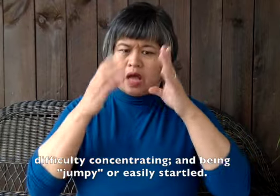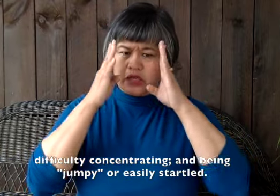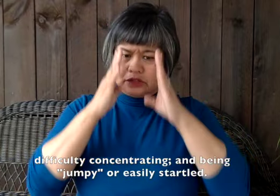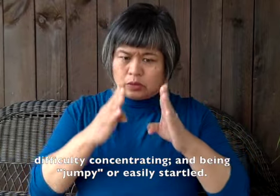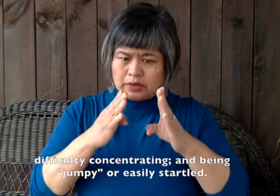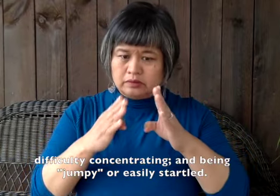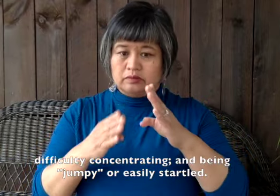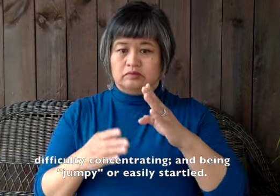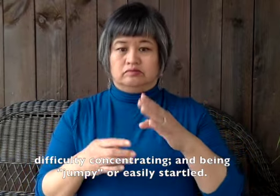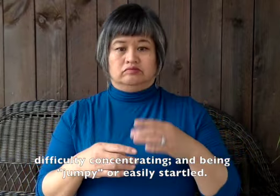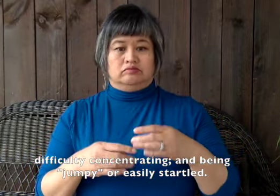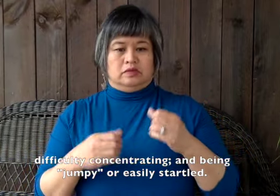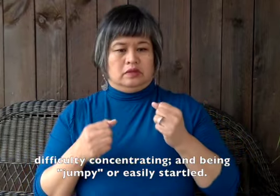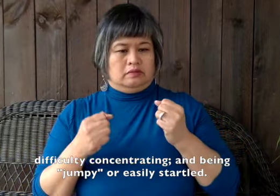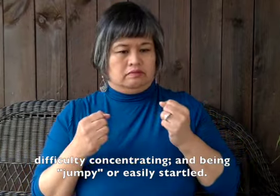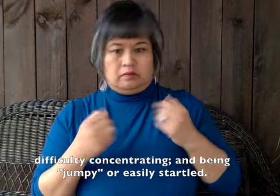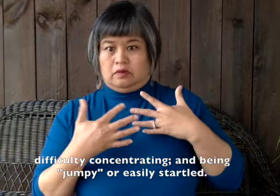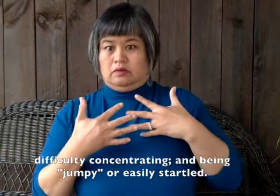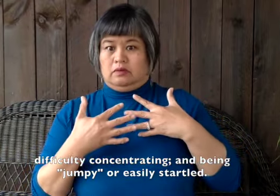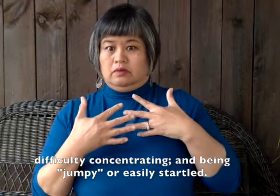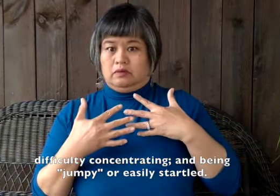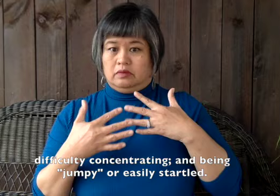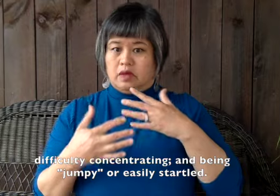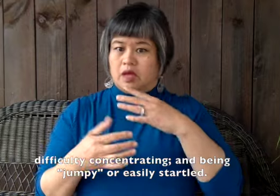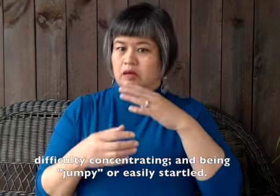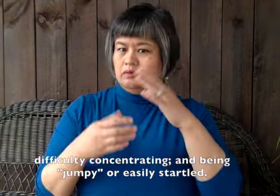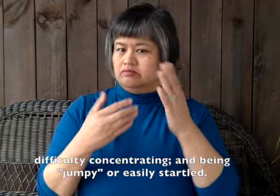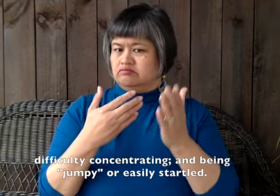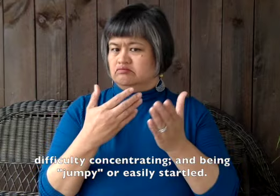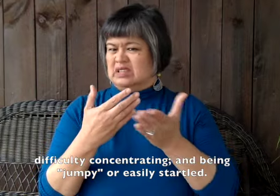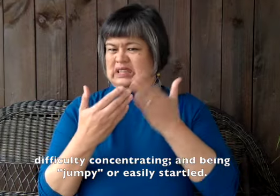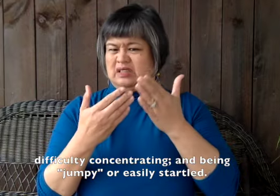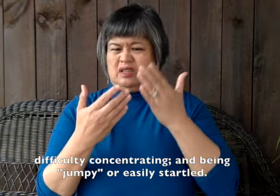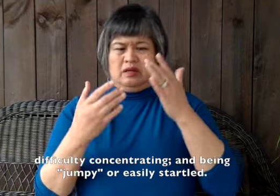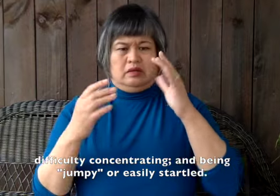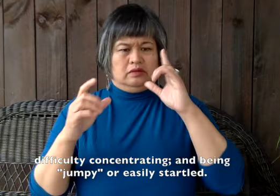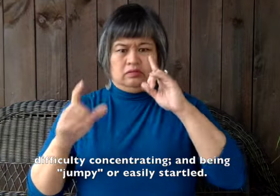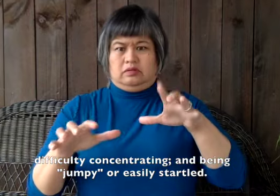difficulty concentrating, and being jumpy or easily startled.